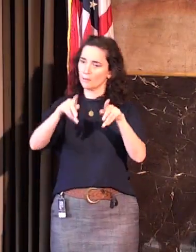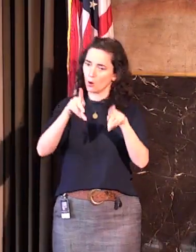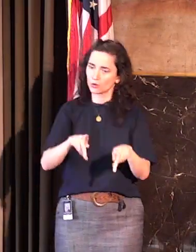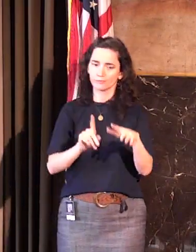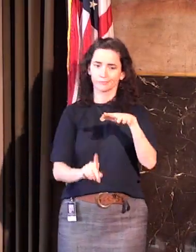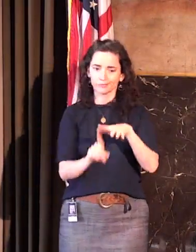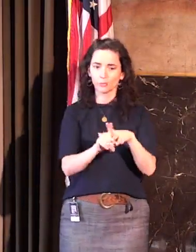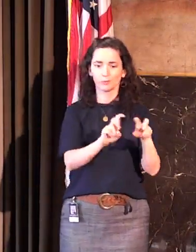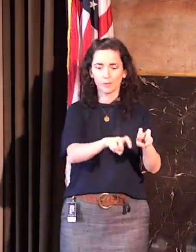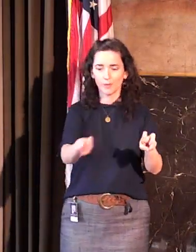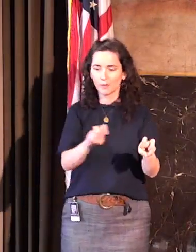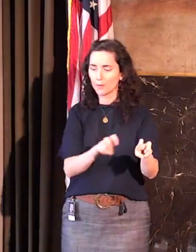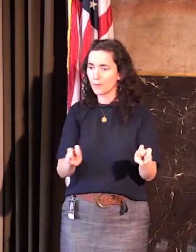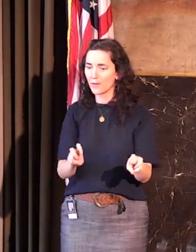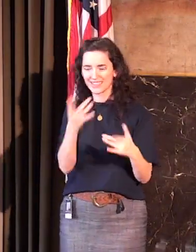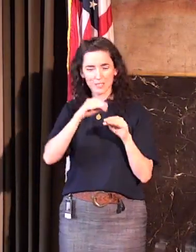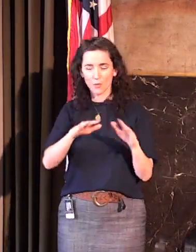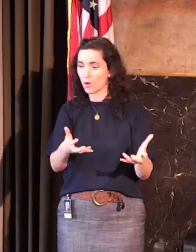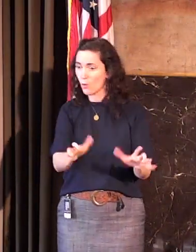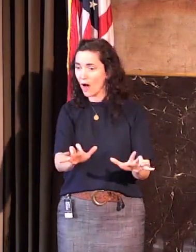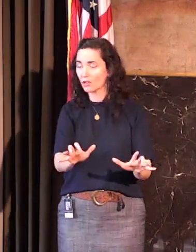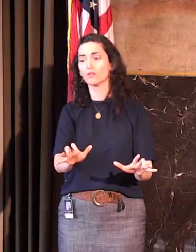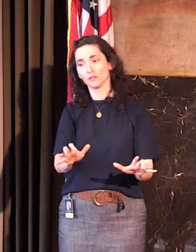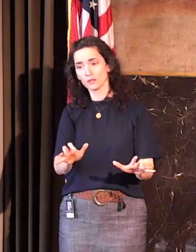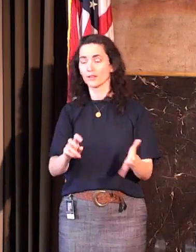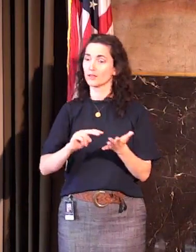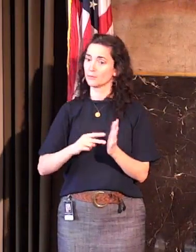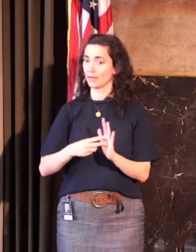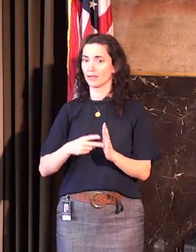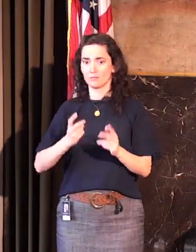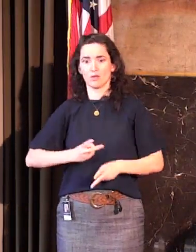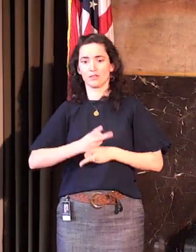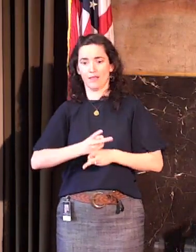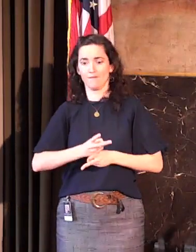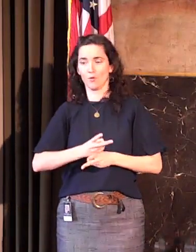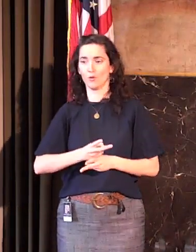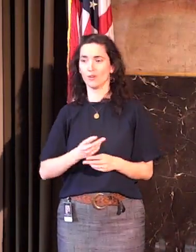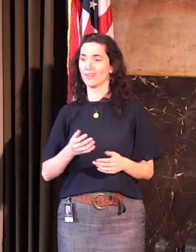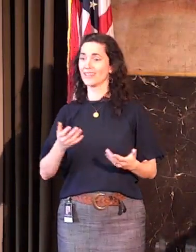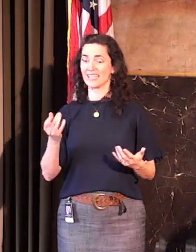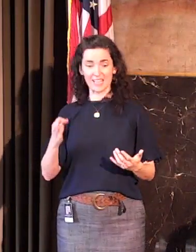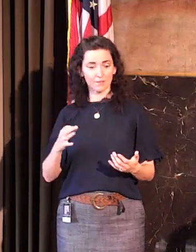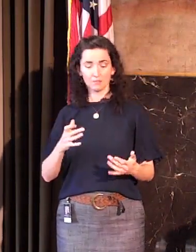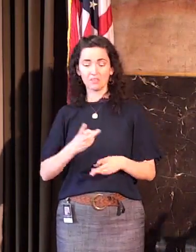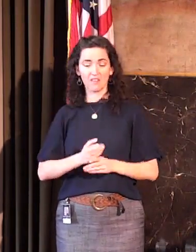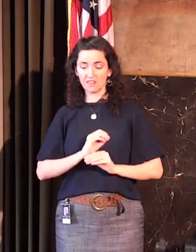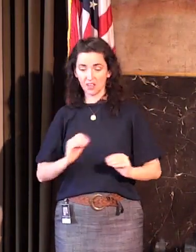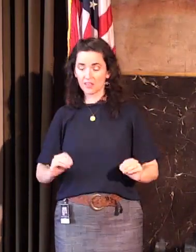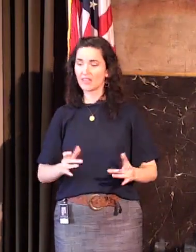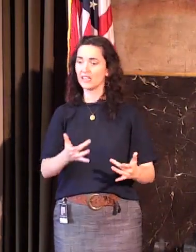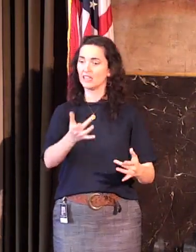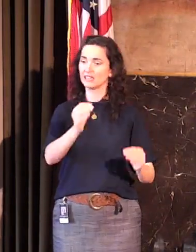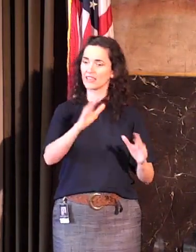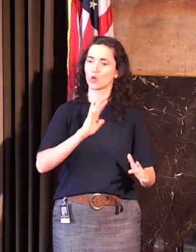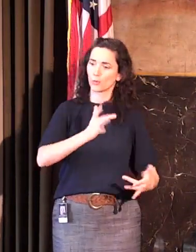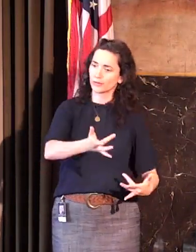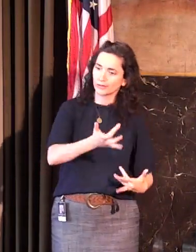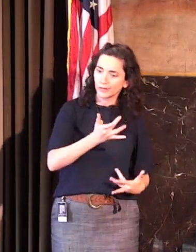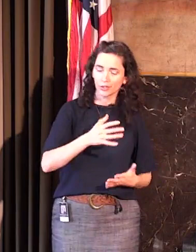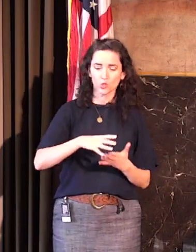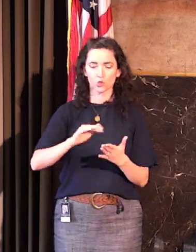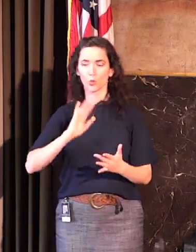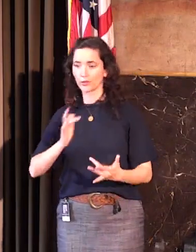we need to control transmission. Otherwise, you don't have teachers. Your students are going to be out, and you reach a certain tipping point where folks